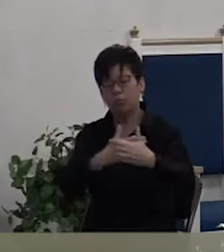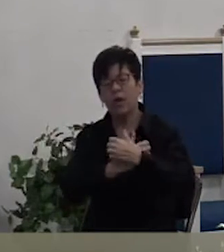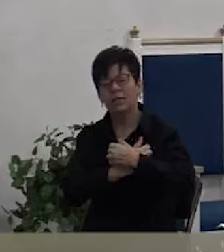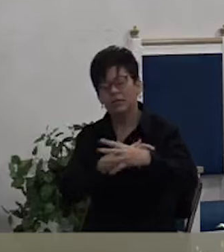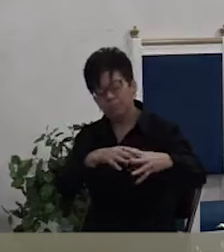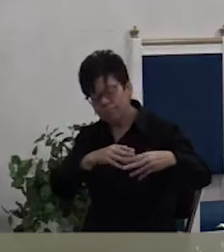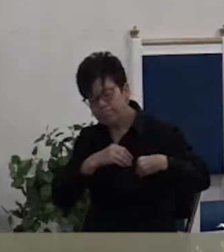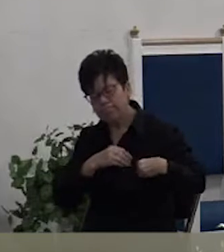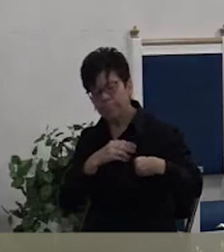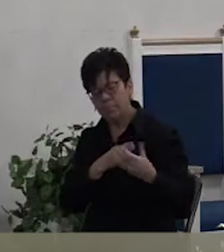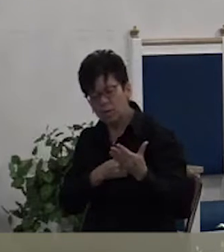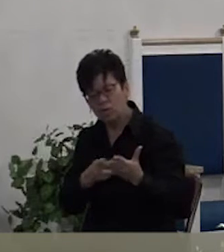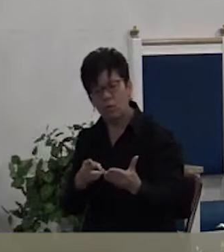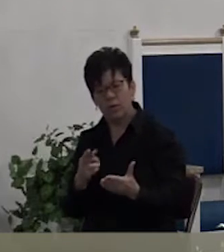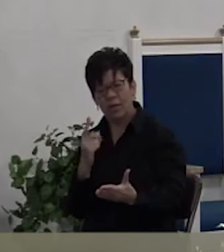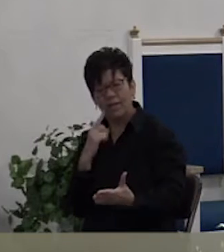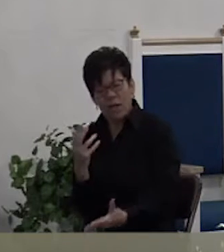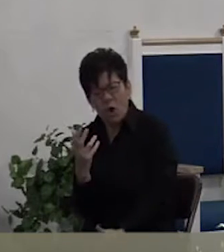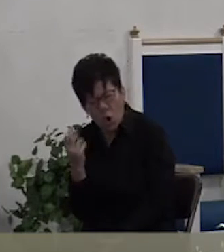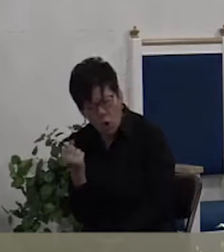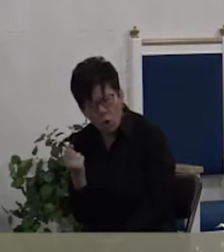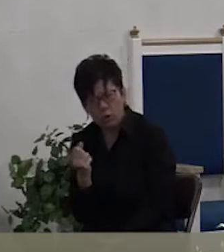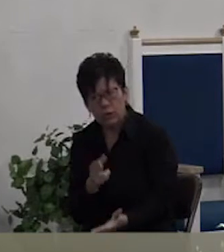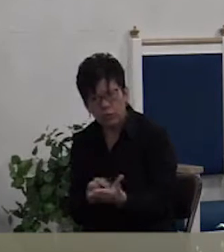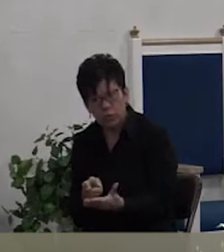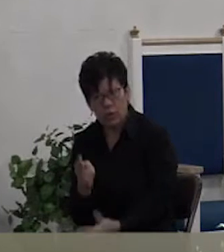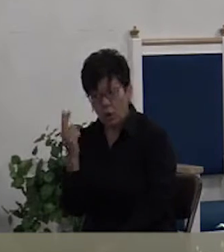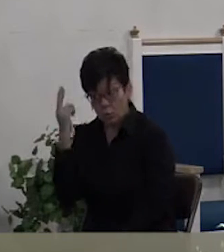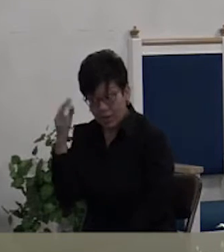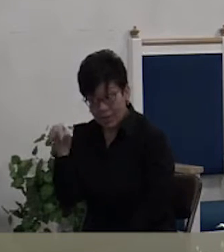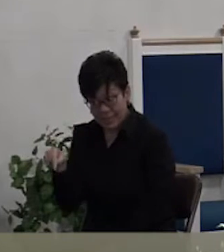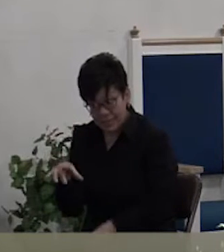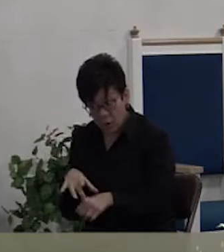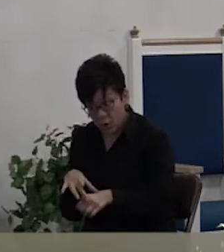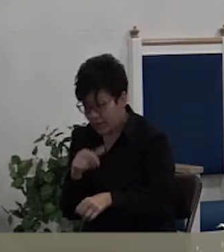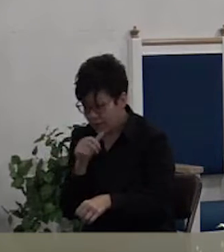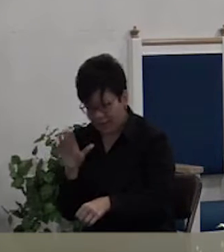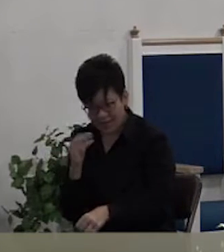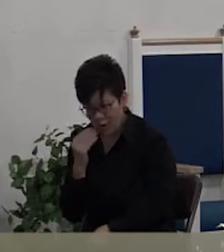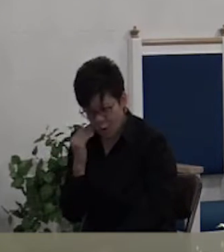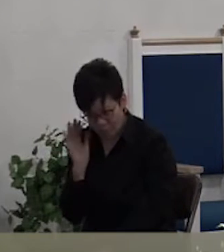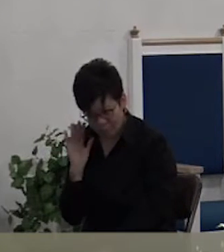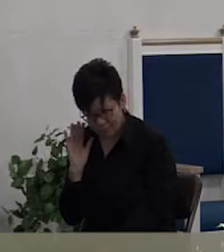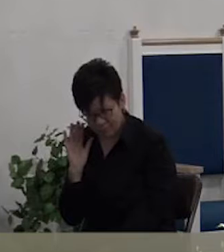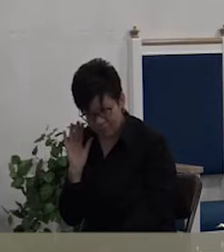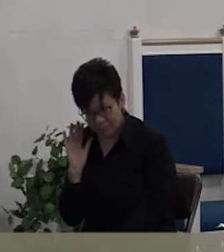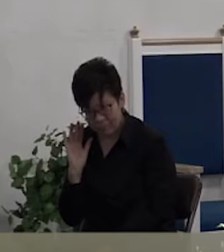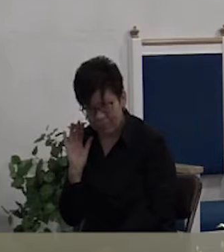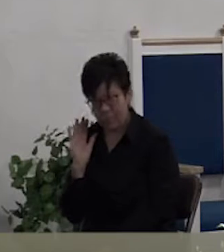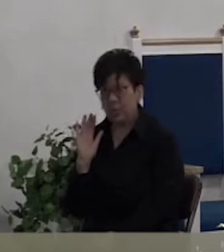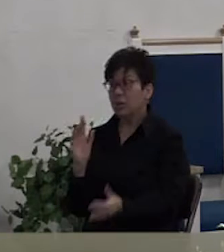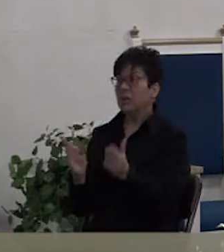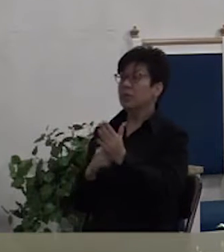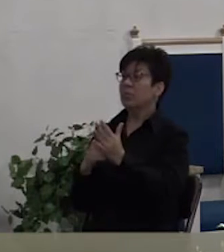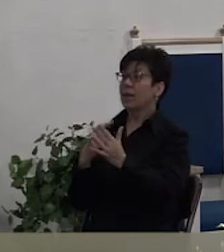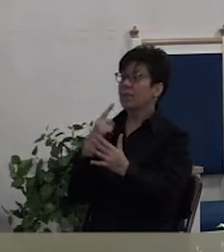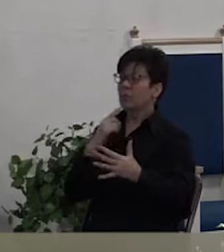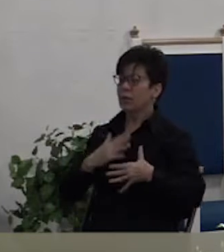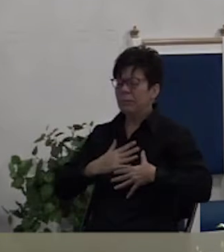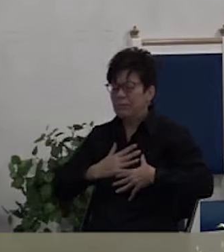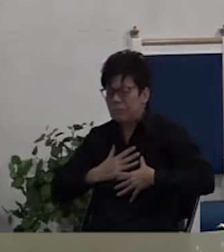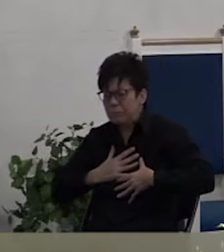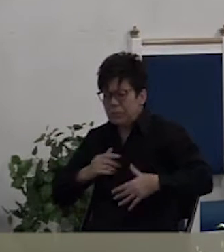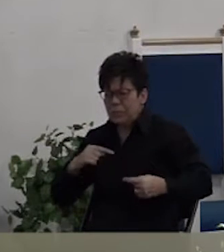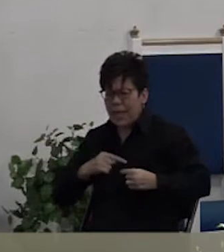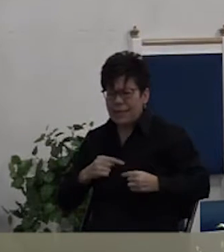They held on to the truth and realized that this earth is not their home. Sometimes we get aches and pains